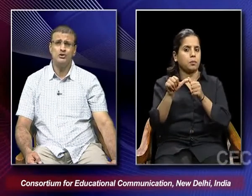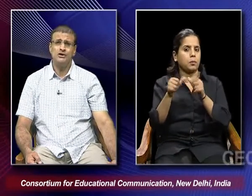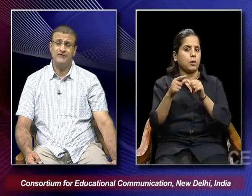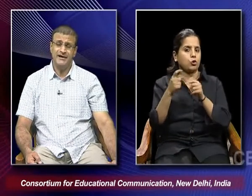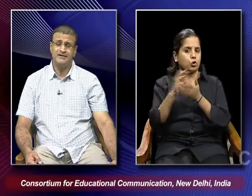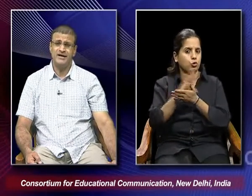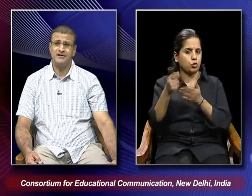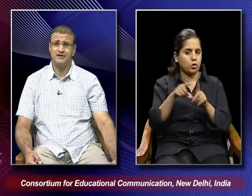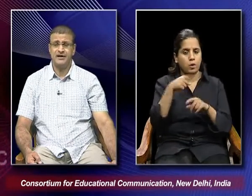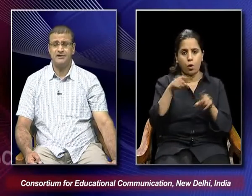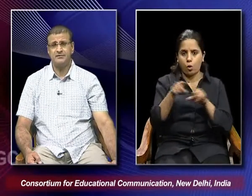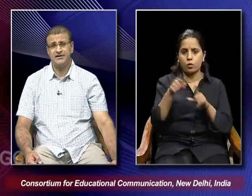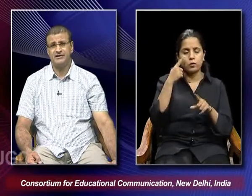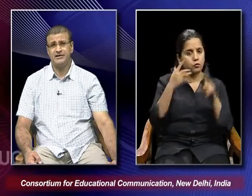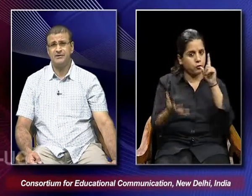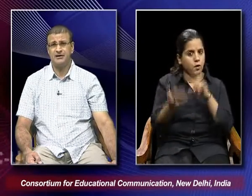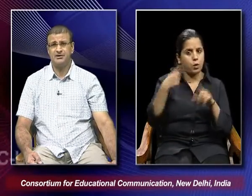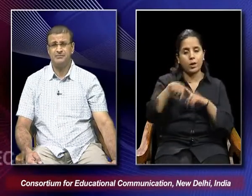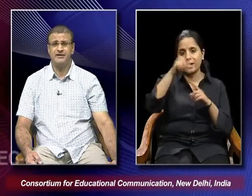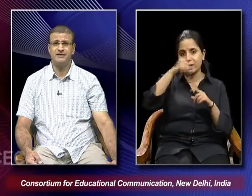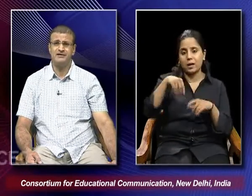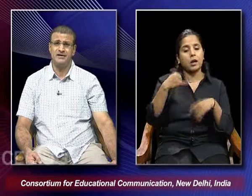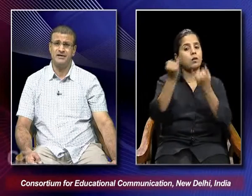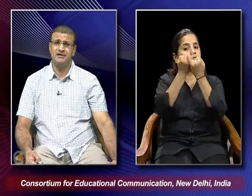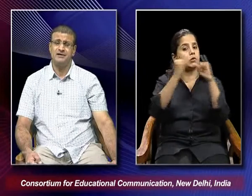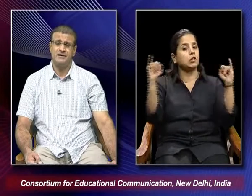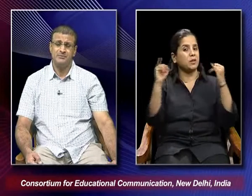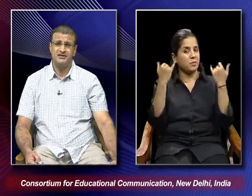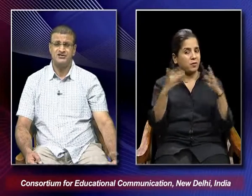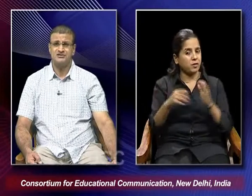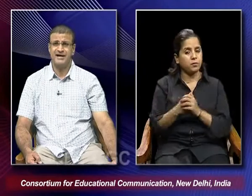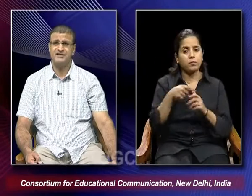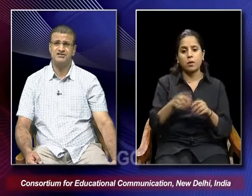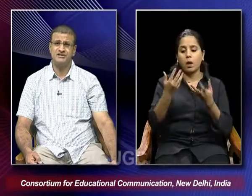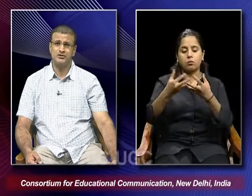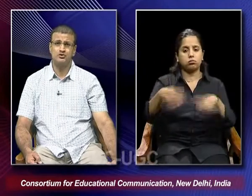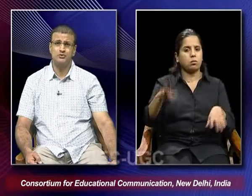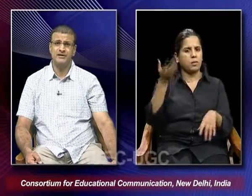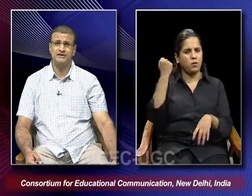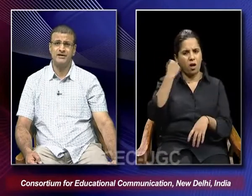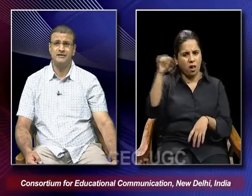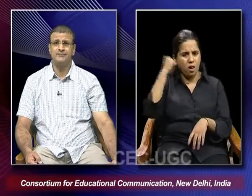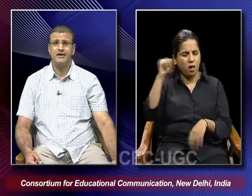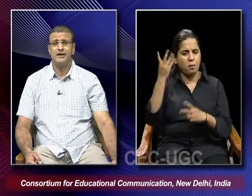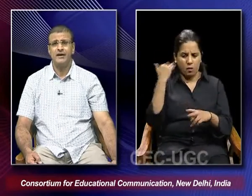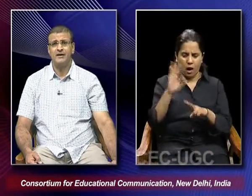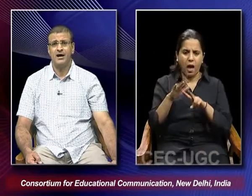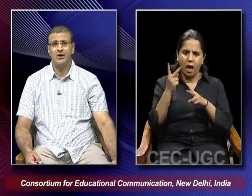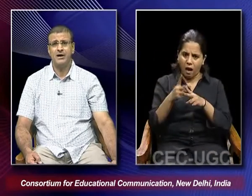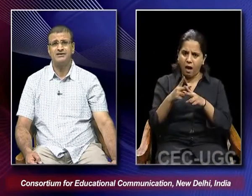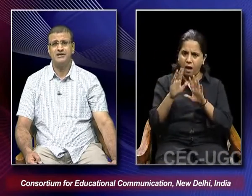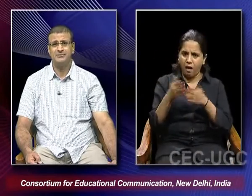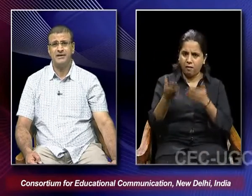also find that when India became independent, then partition riots, they were also being there, and